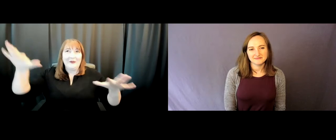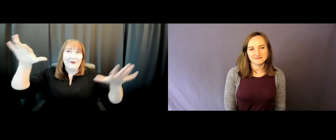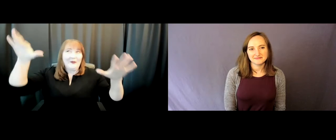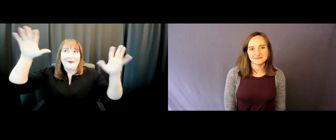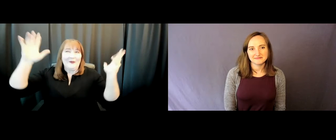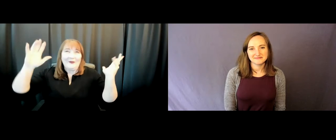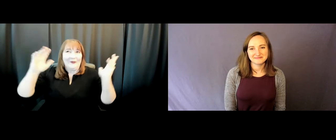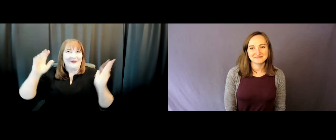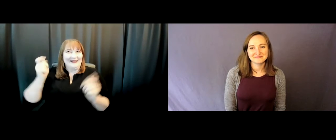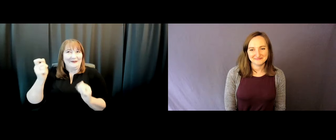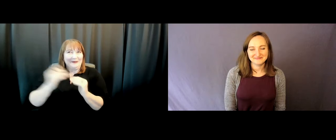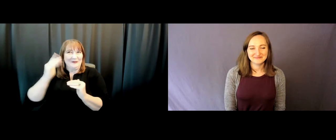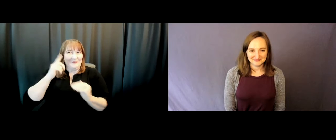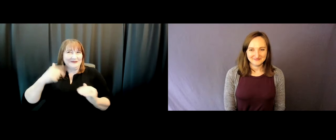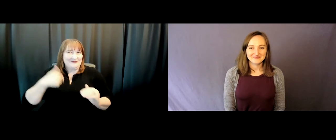me. Yeah.